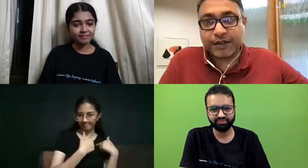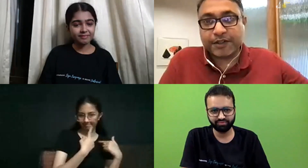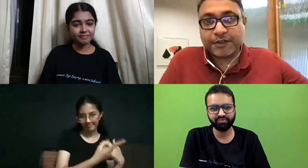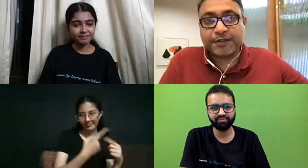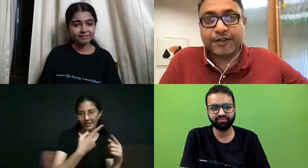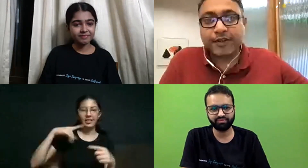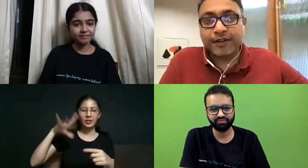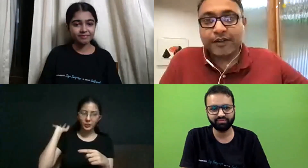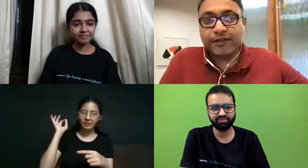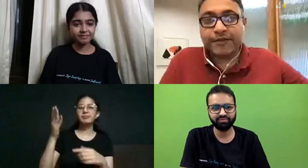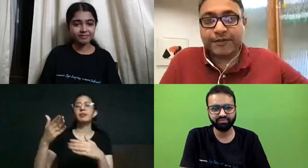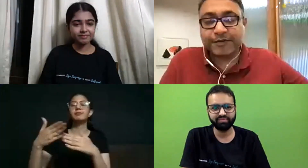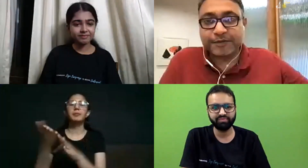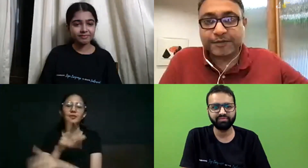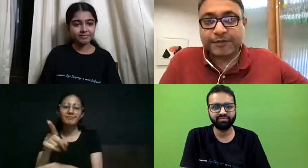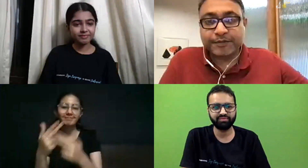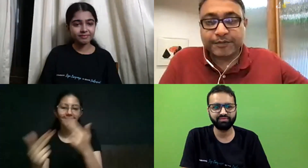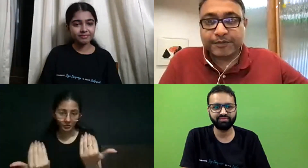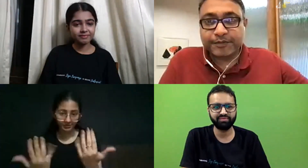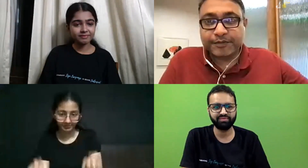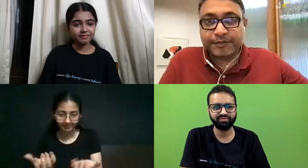week celebrations.